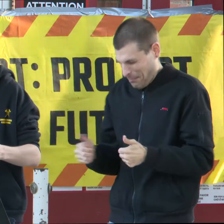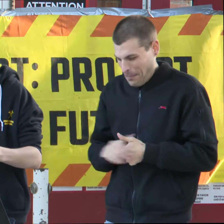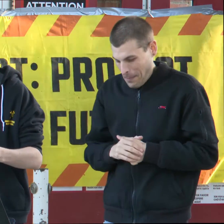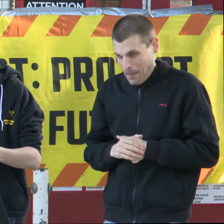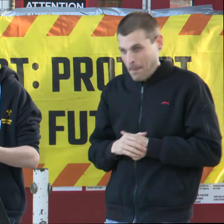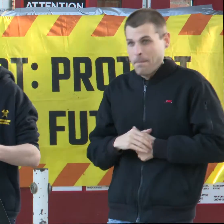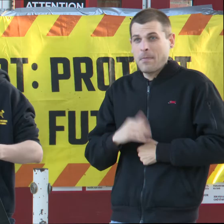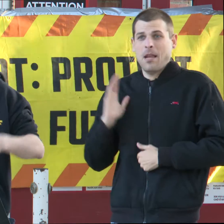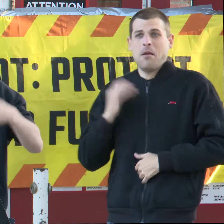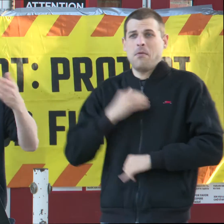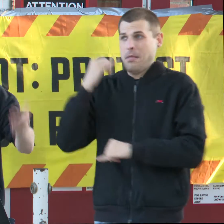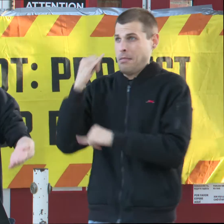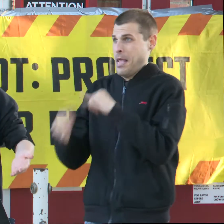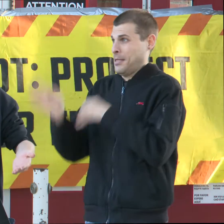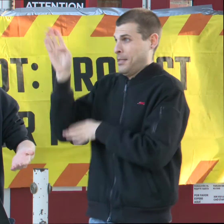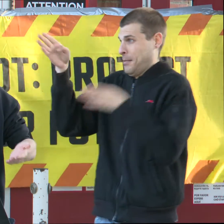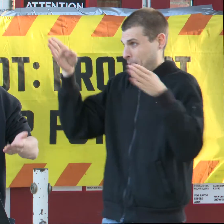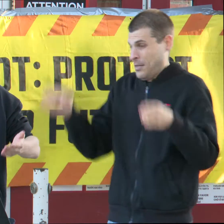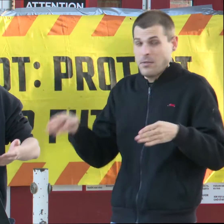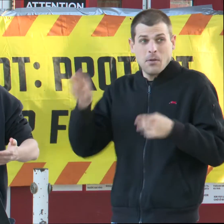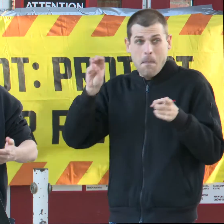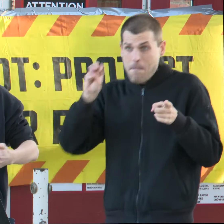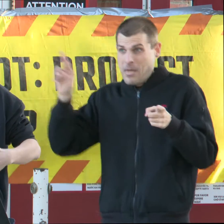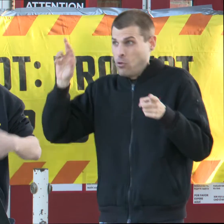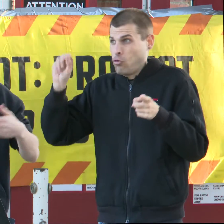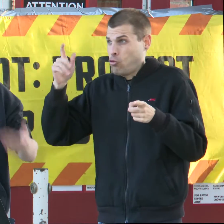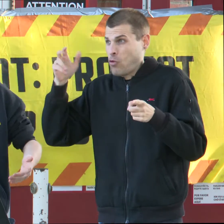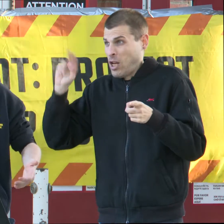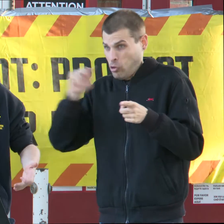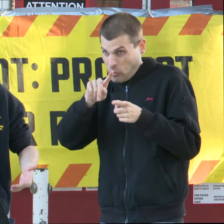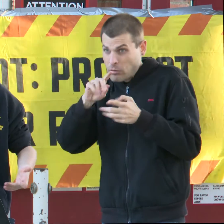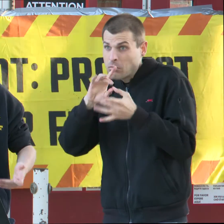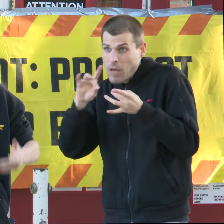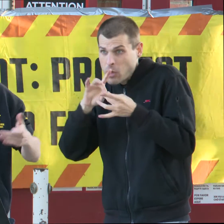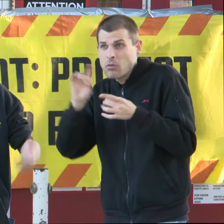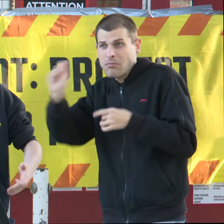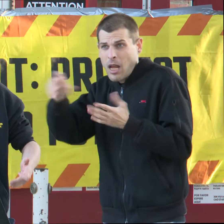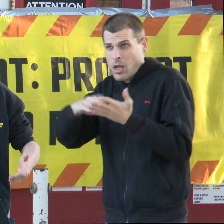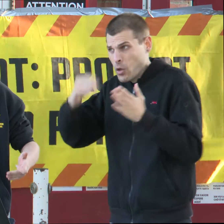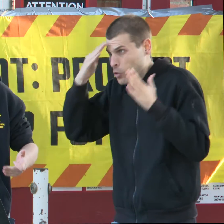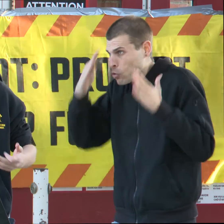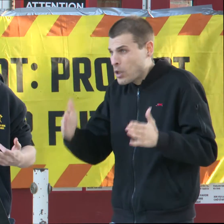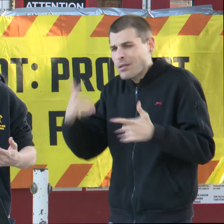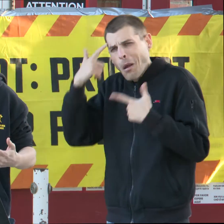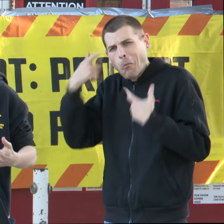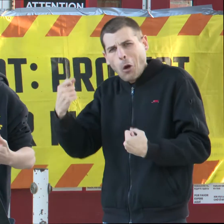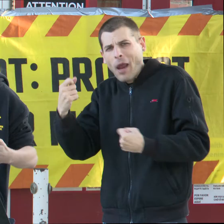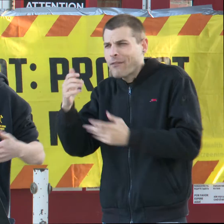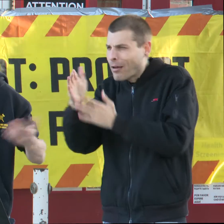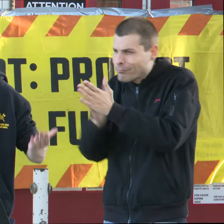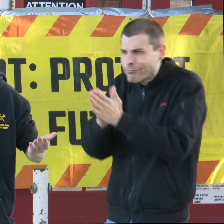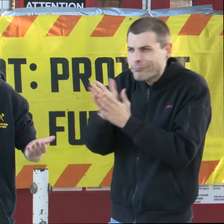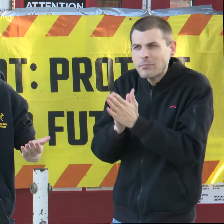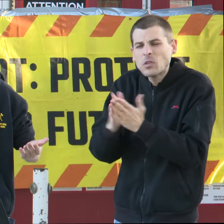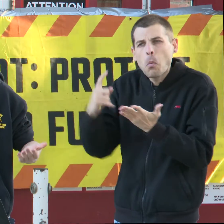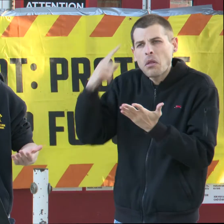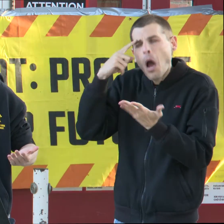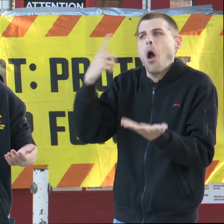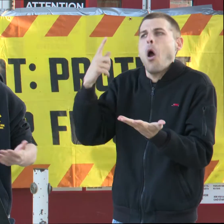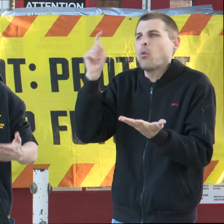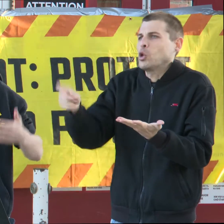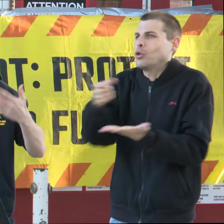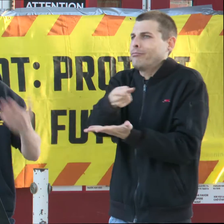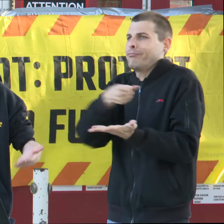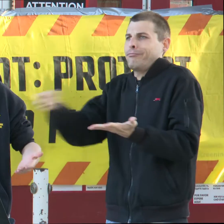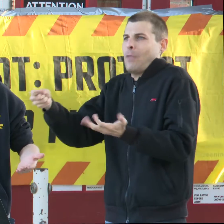The grand marquee of the evening, Mr. Scrutchions was talking about the student leadership and how thoughtful and brave they were. So we figured we should close out the